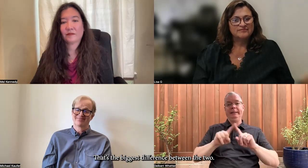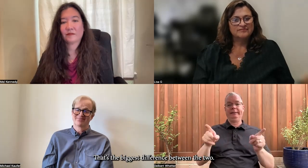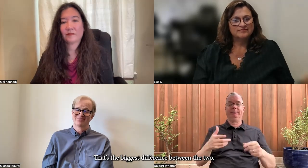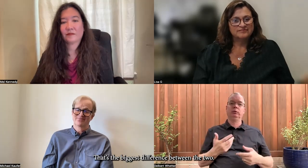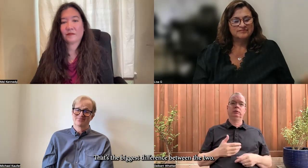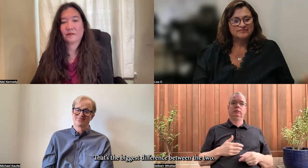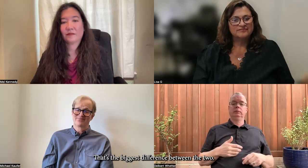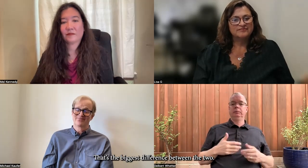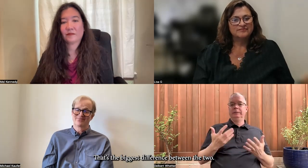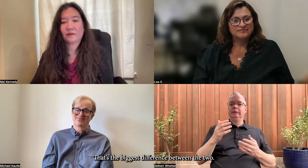biggest difference between the two.